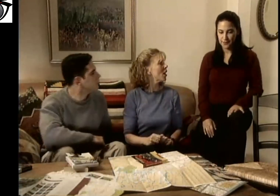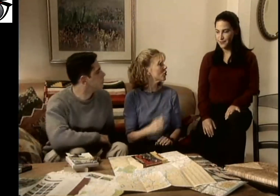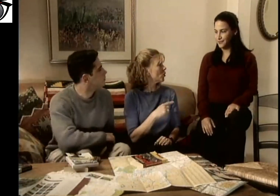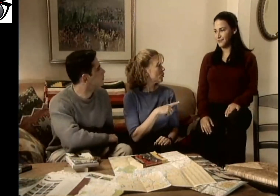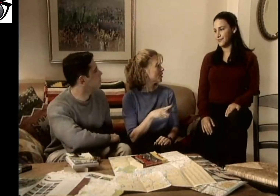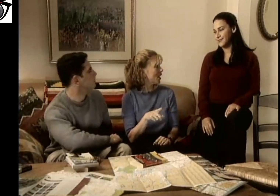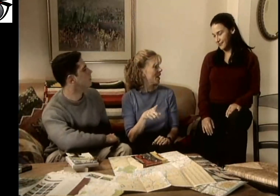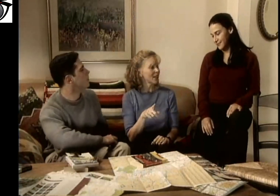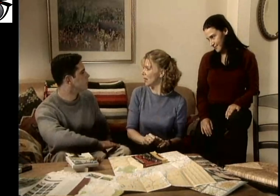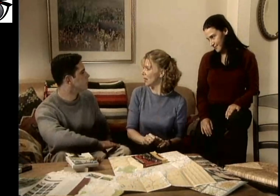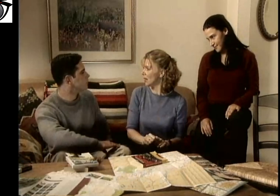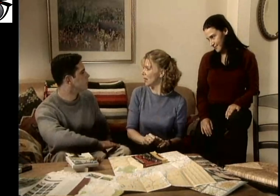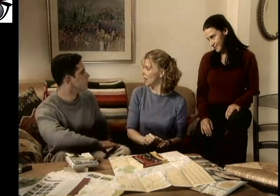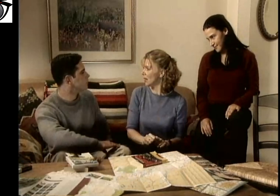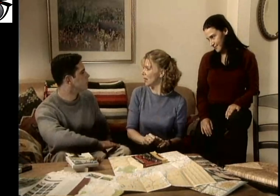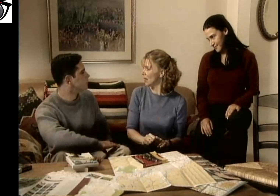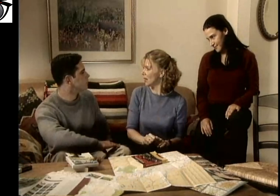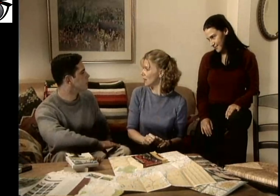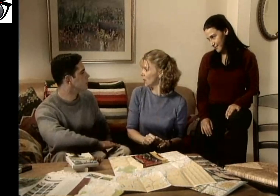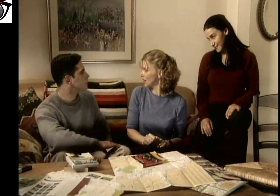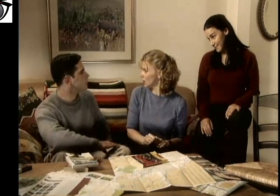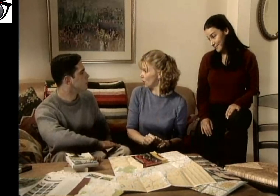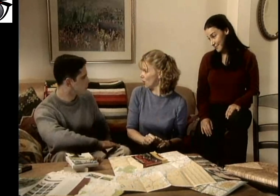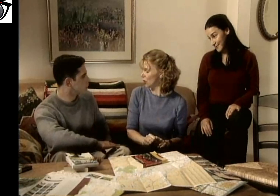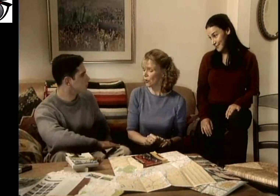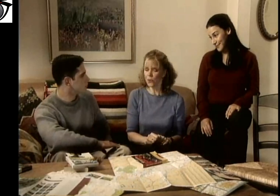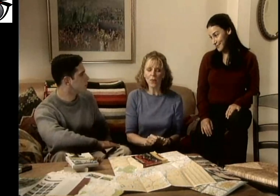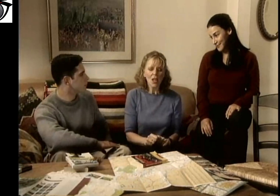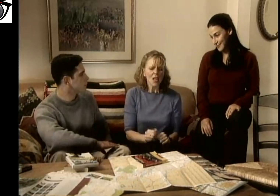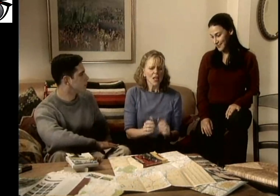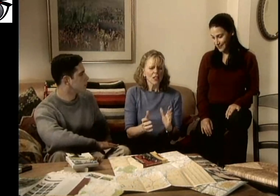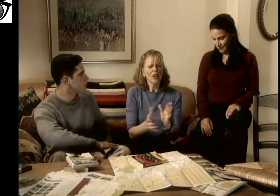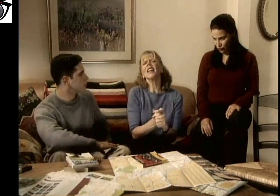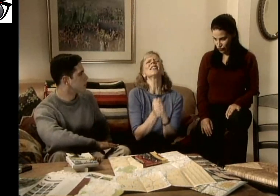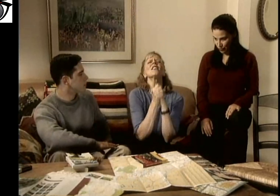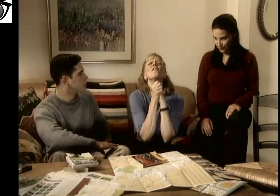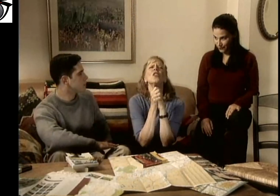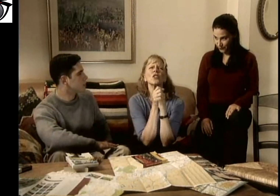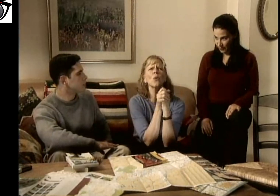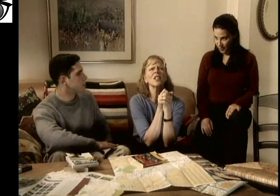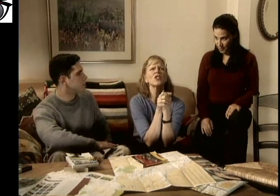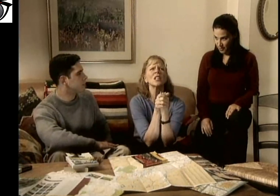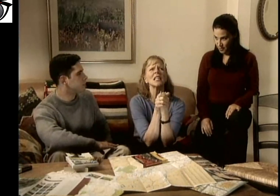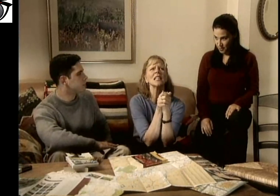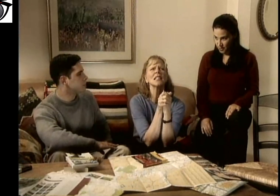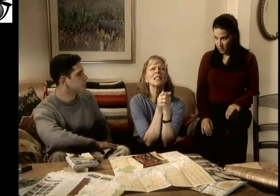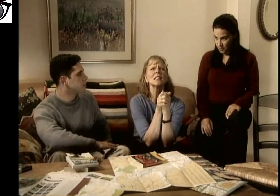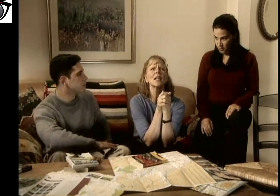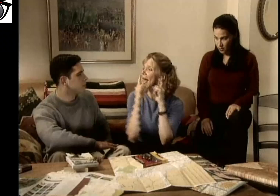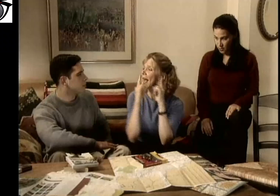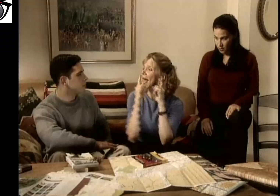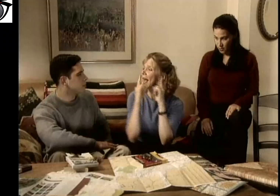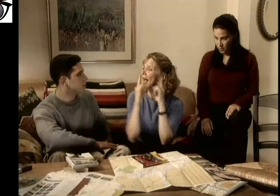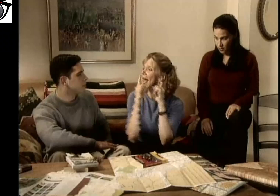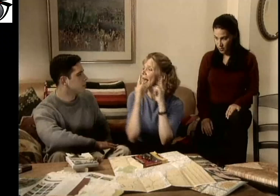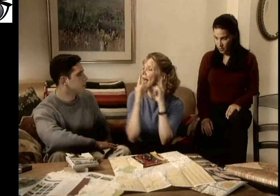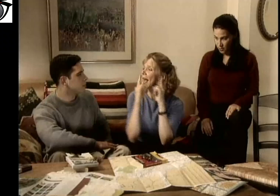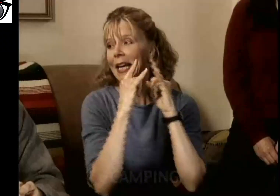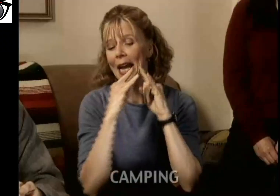vacation. Okay. I'll show you signs, and you can repeat them as I show you. So I guess the first question is